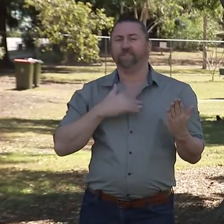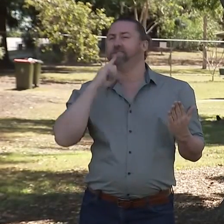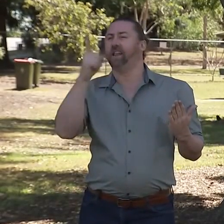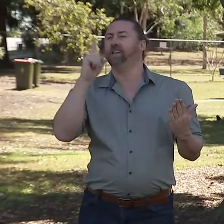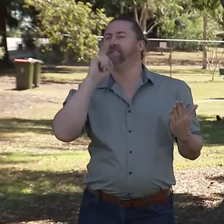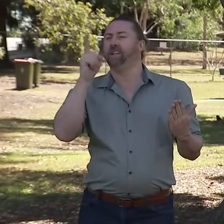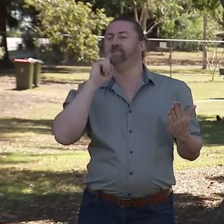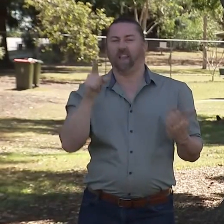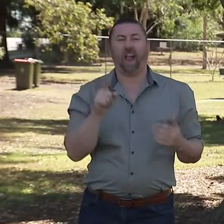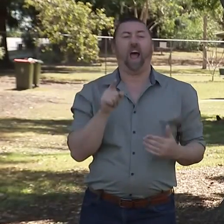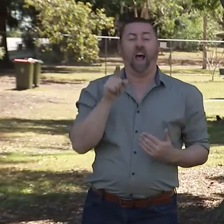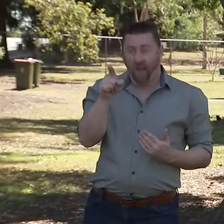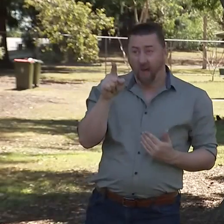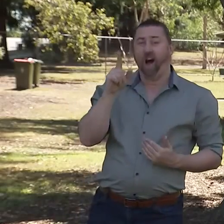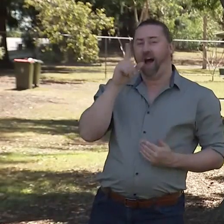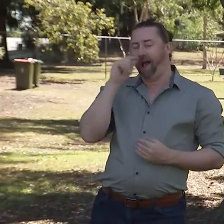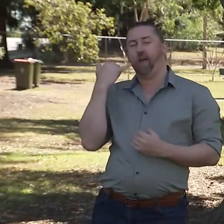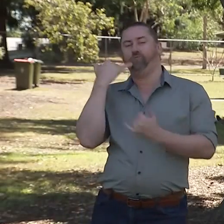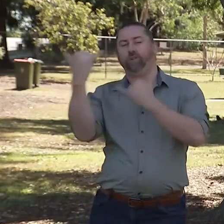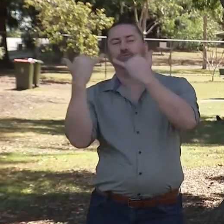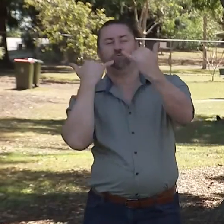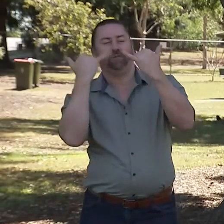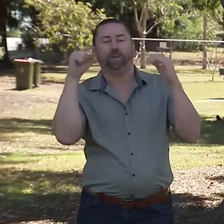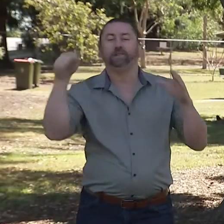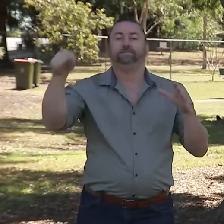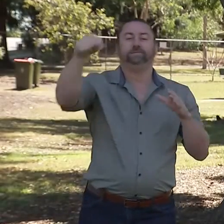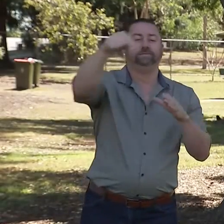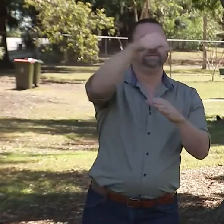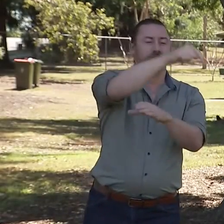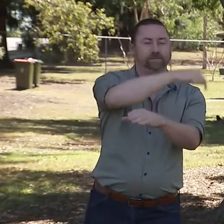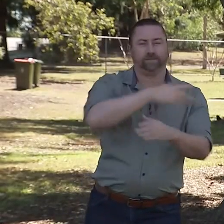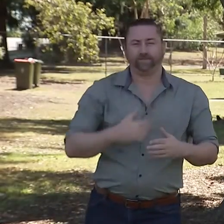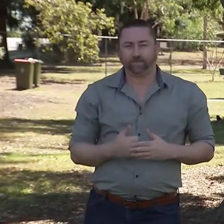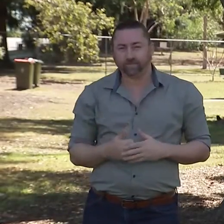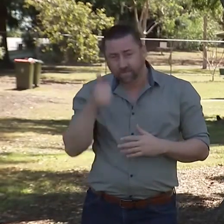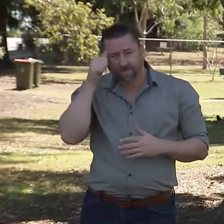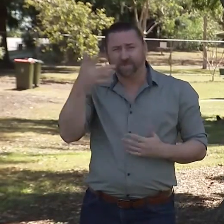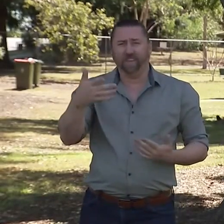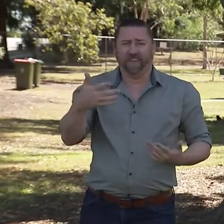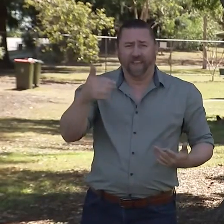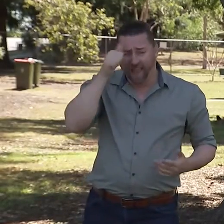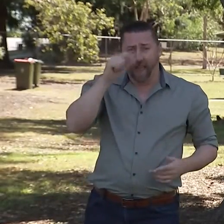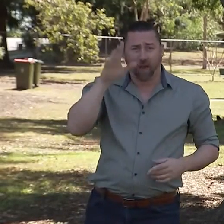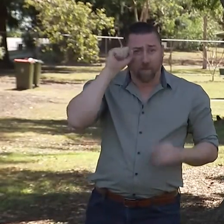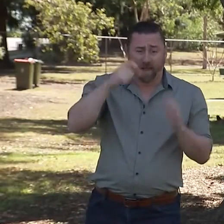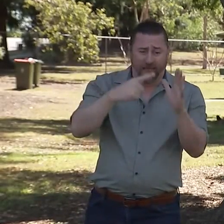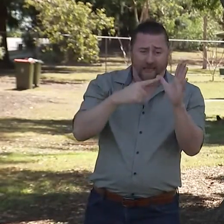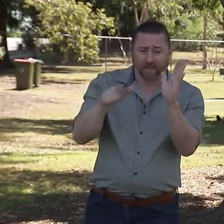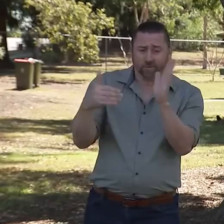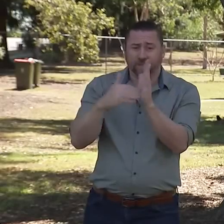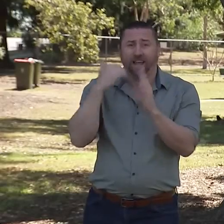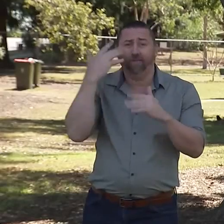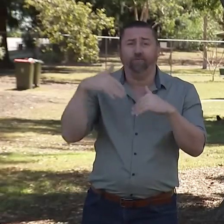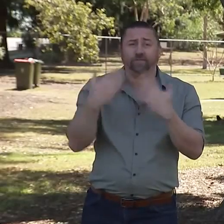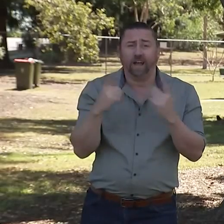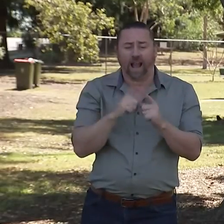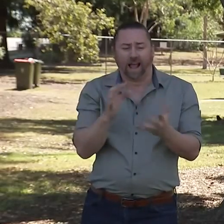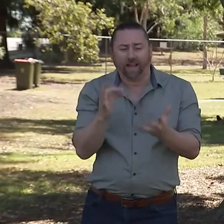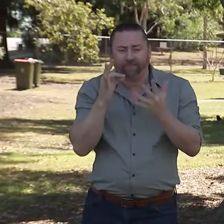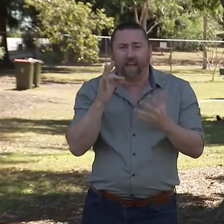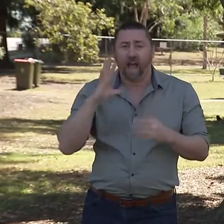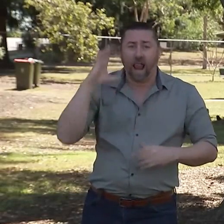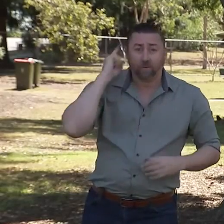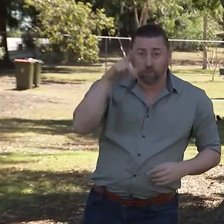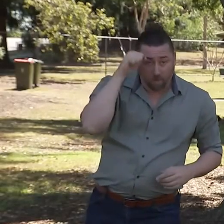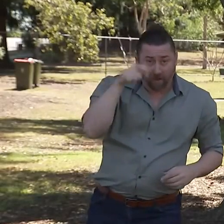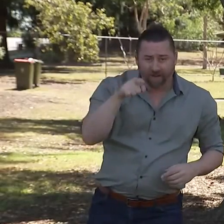when we interview them. Because a lot of people just don't remember, and I understand why. They don't remember which cafe they went to, or which